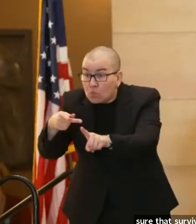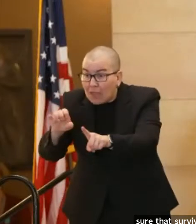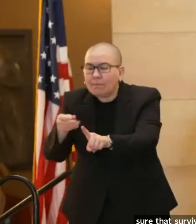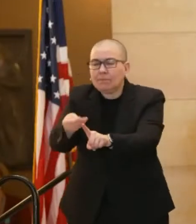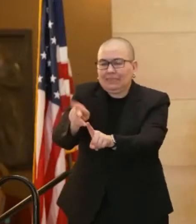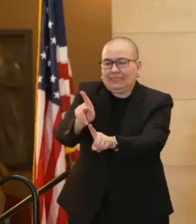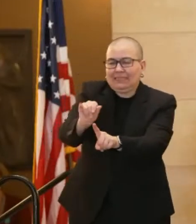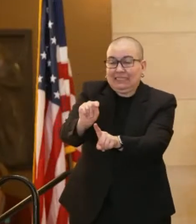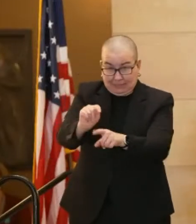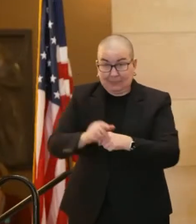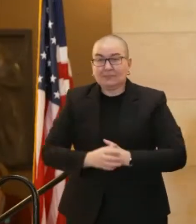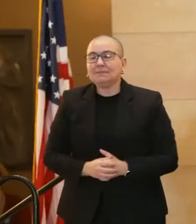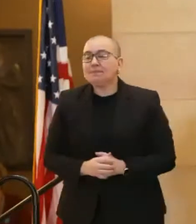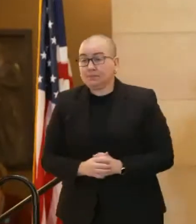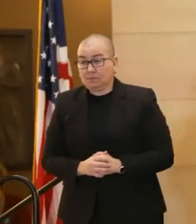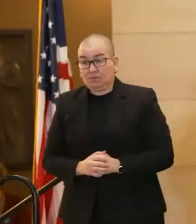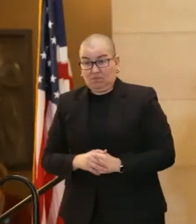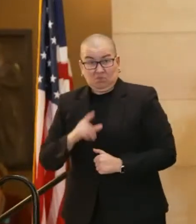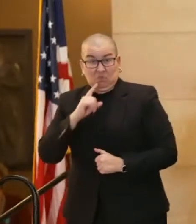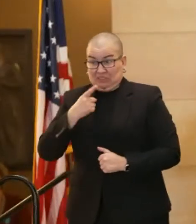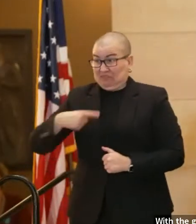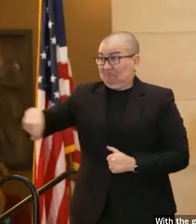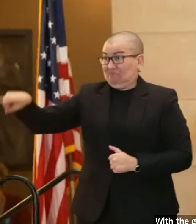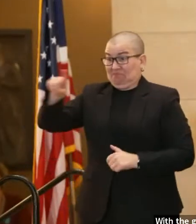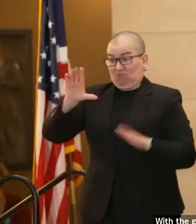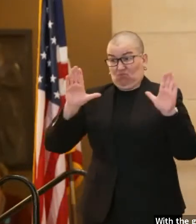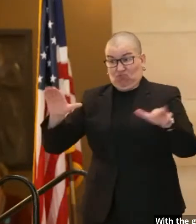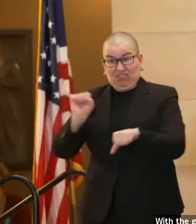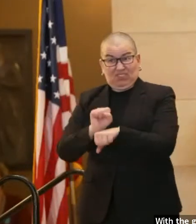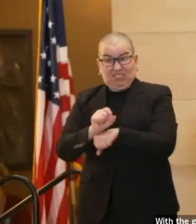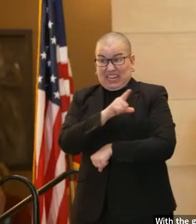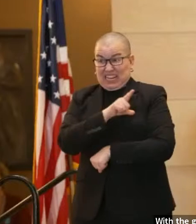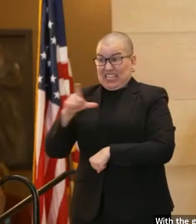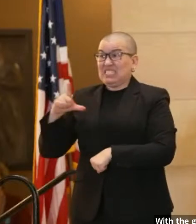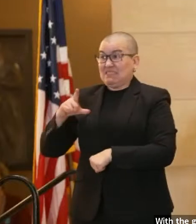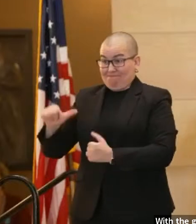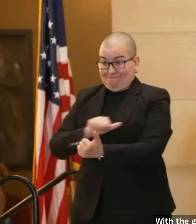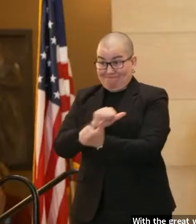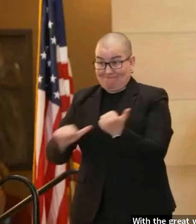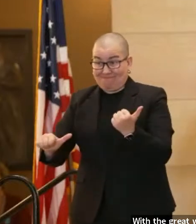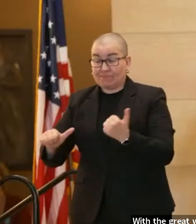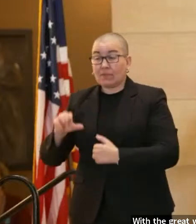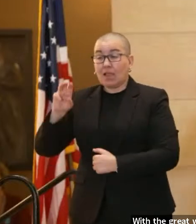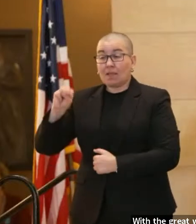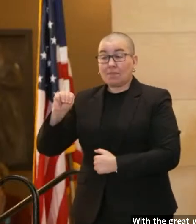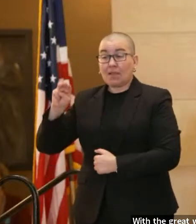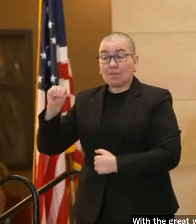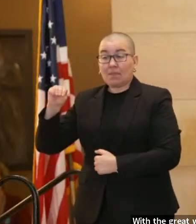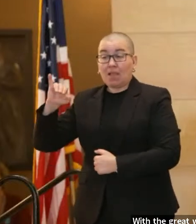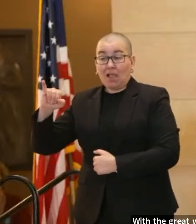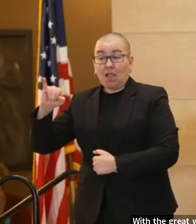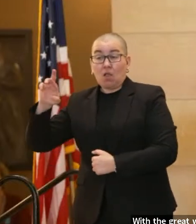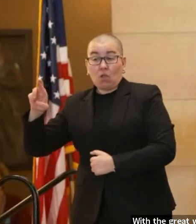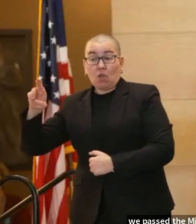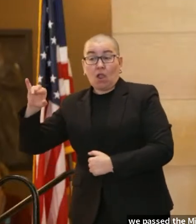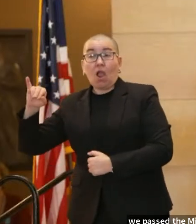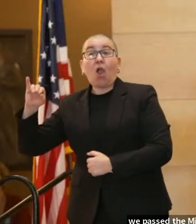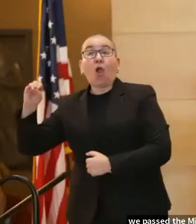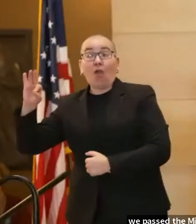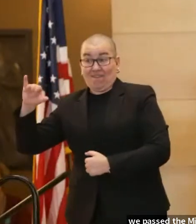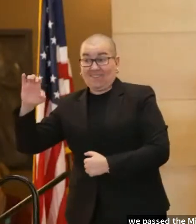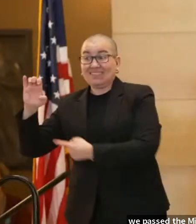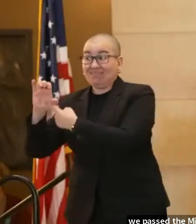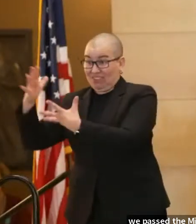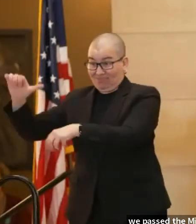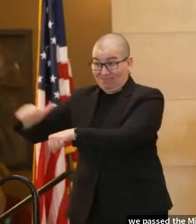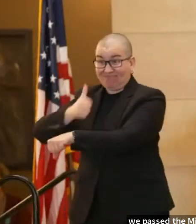With the great work of all of you and other legislators, we passed the Missing and Murdered Indigenous Relatives Office, the first in the nation Missing